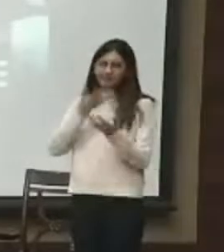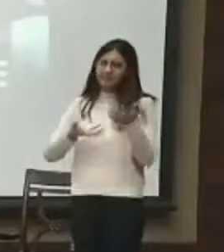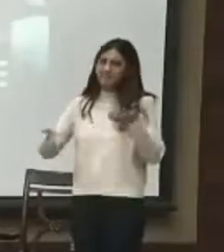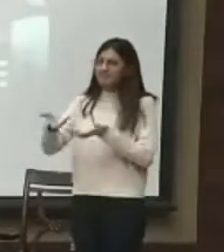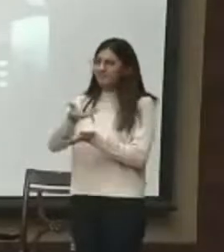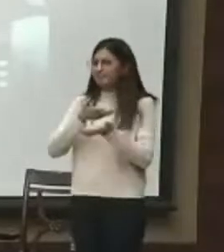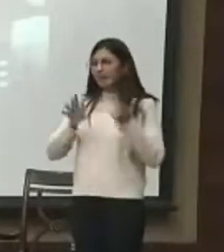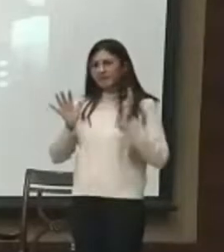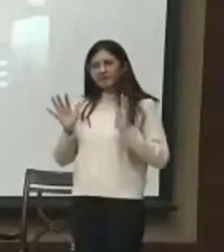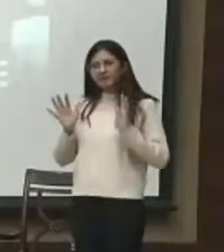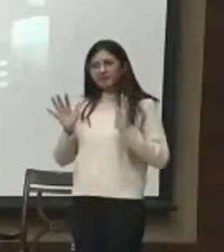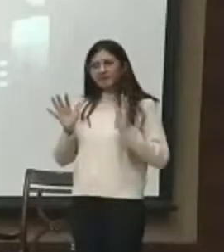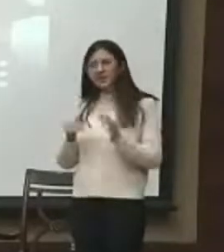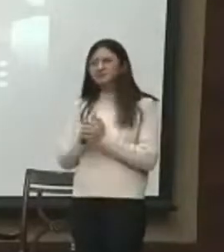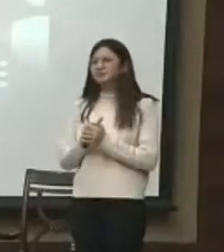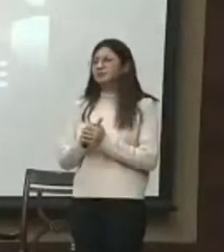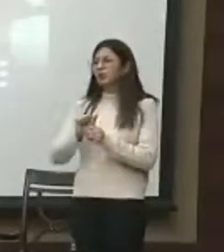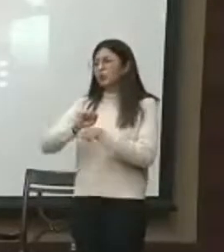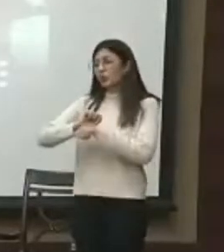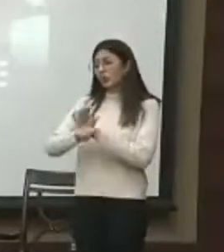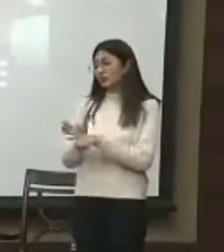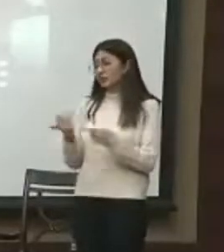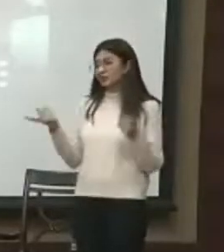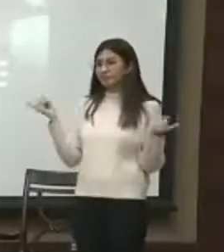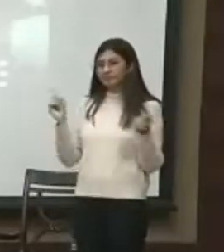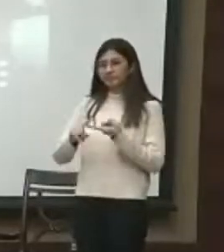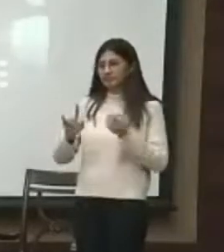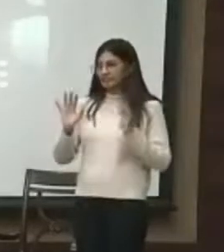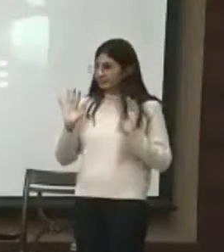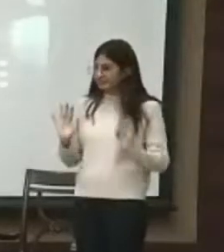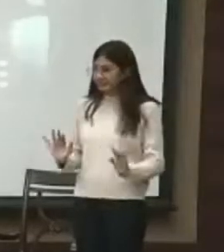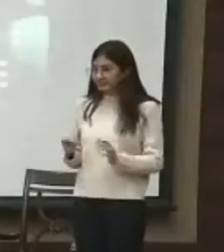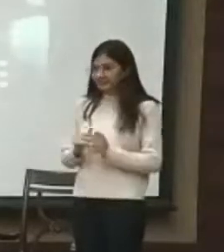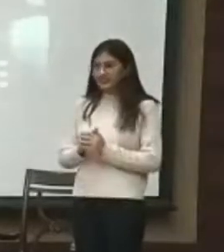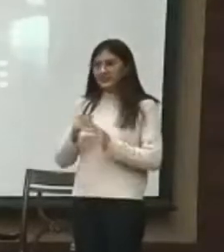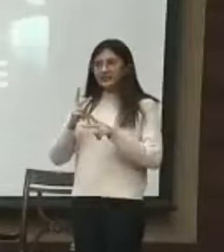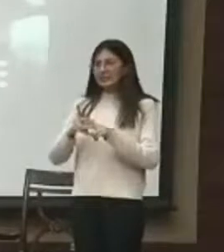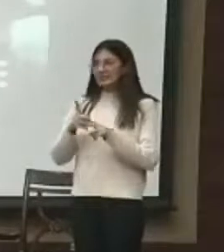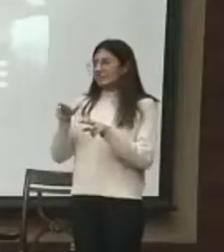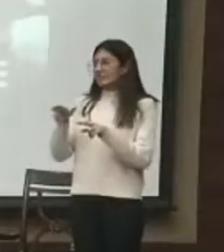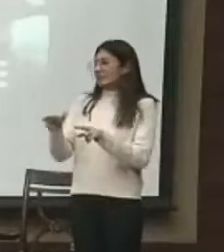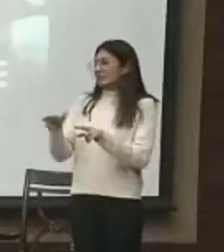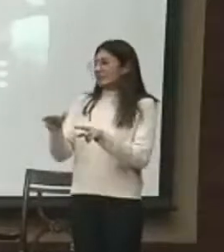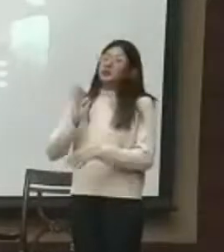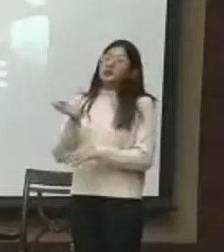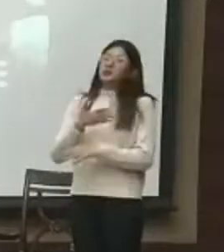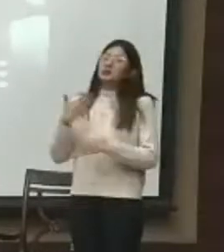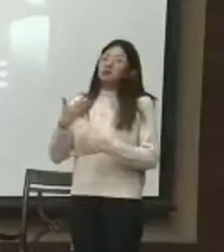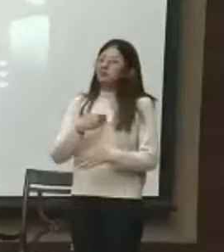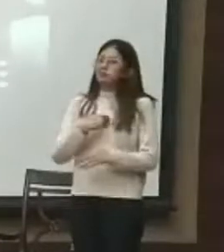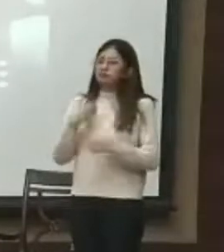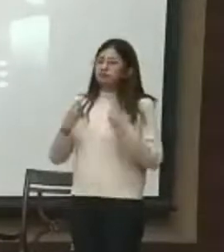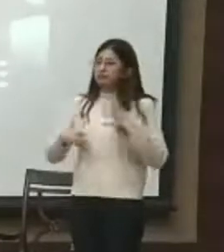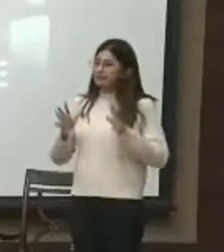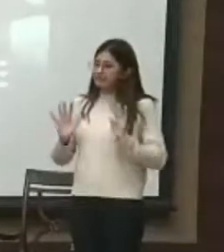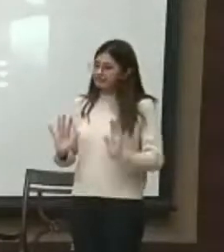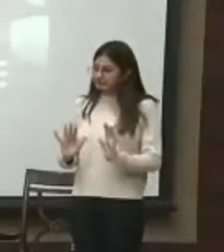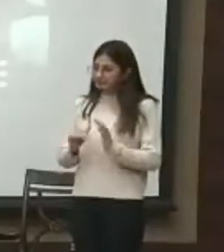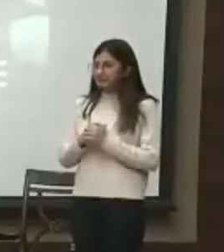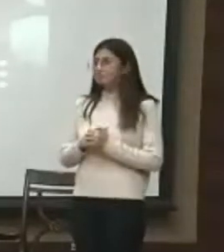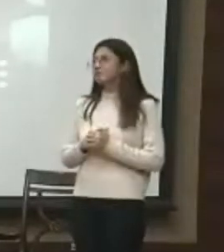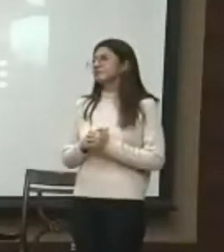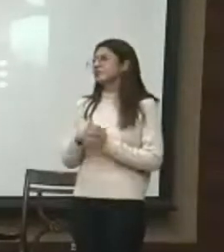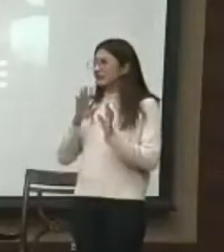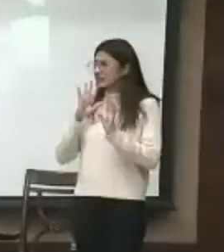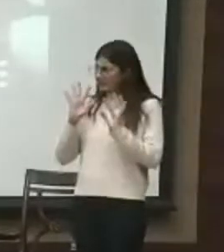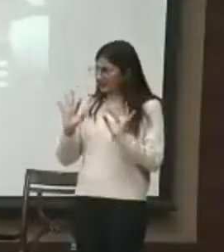the COVID has done to all of us, and we're still in the midst of it. So traditionally, we definitely,